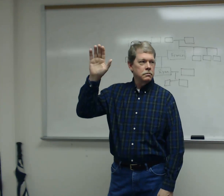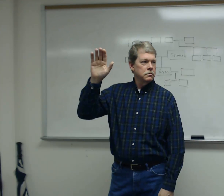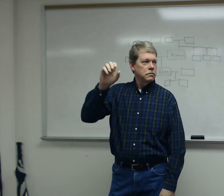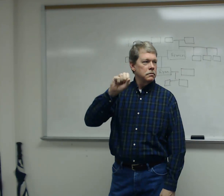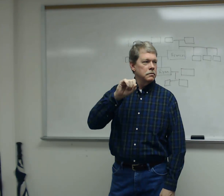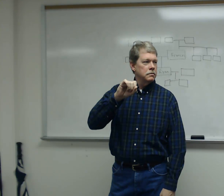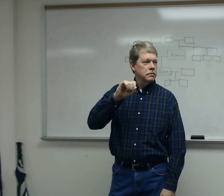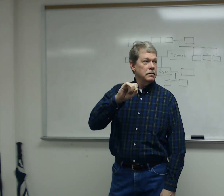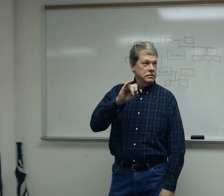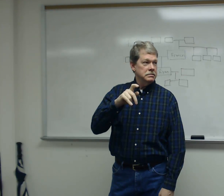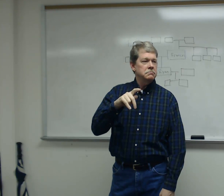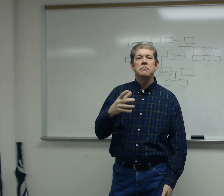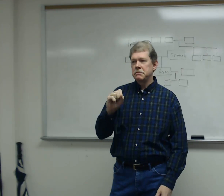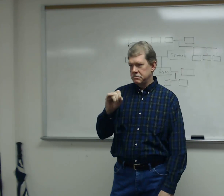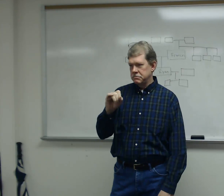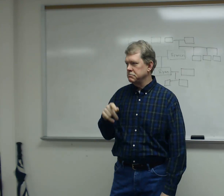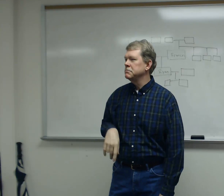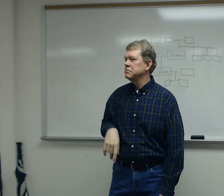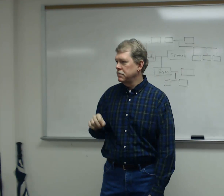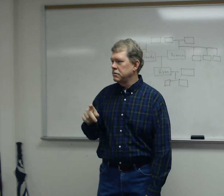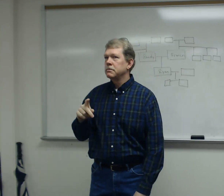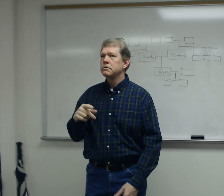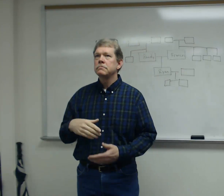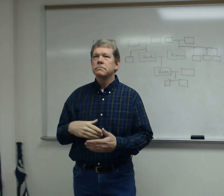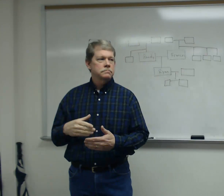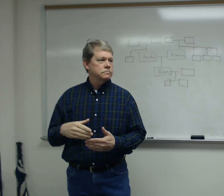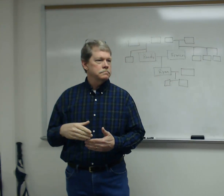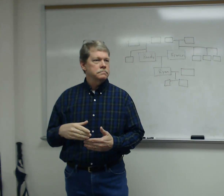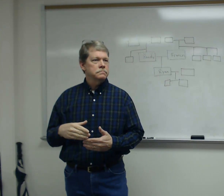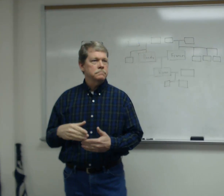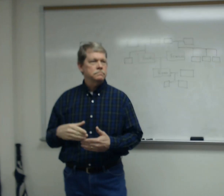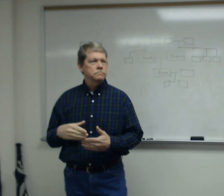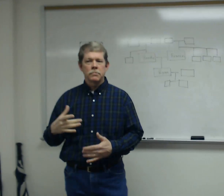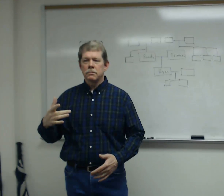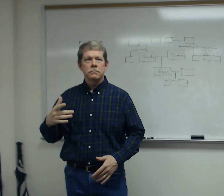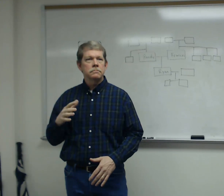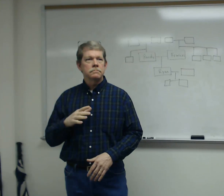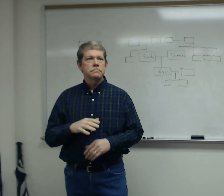were saying it. Yes. Okay. Did anybody know that? You have to tell him.